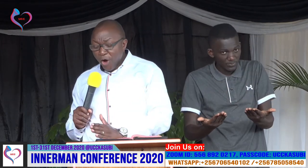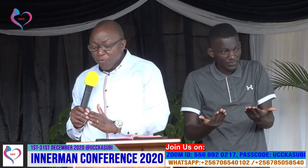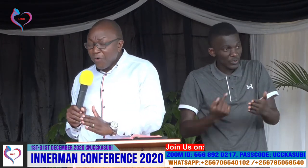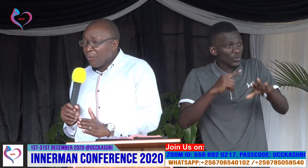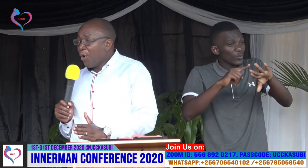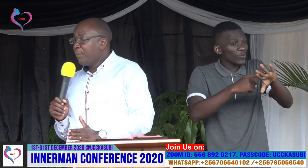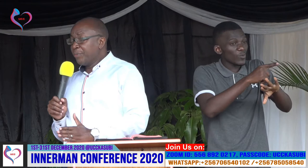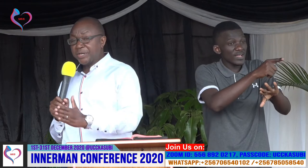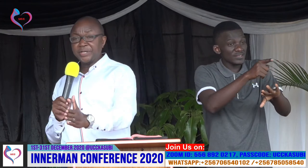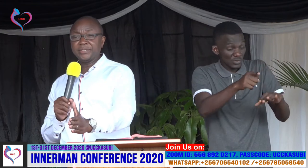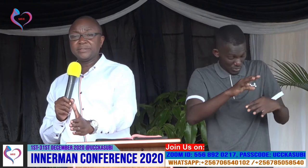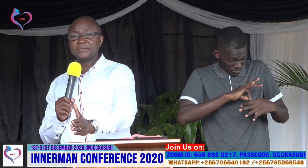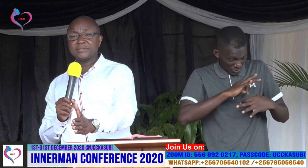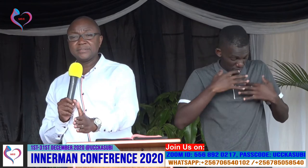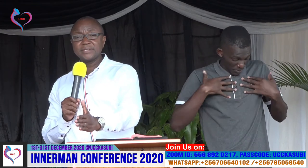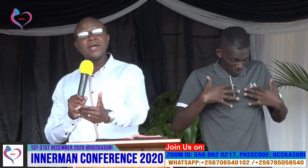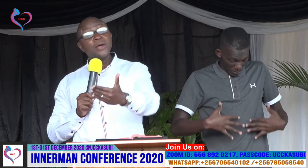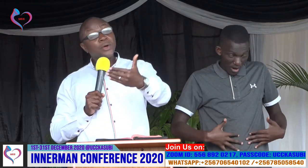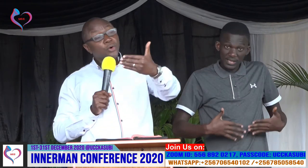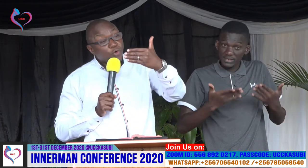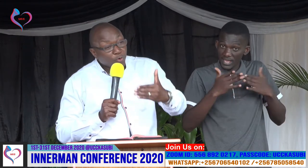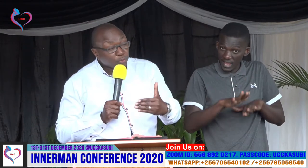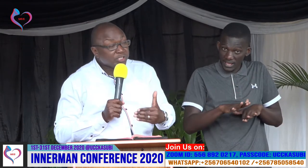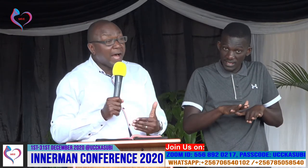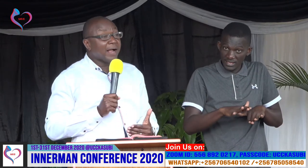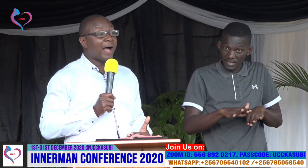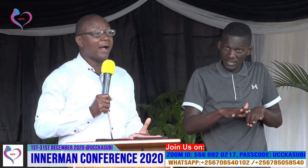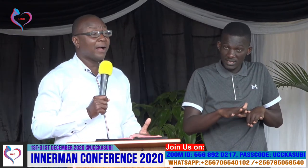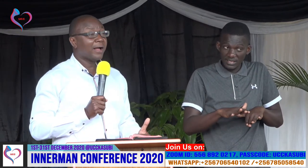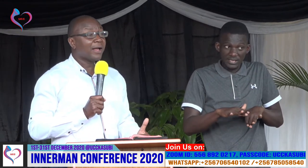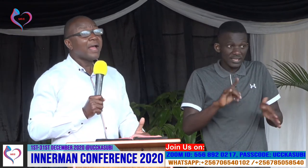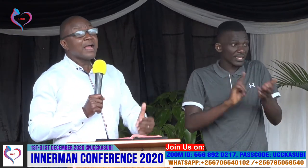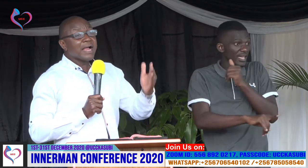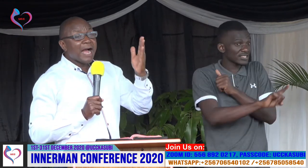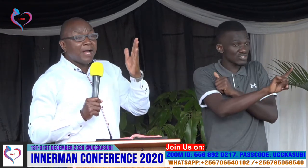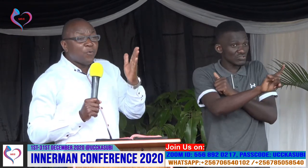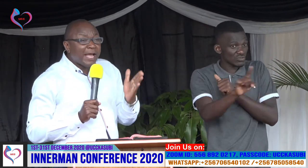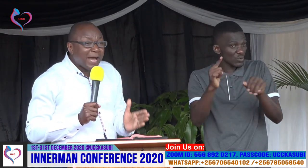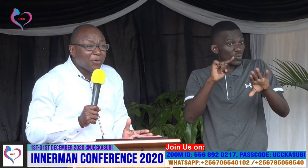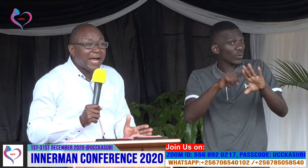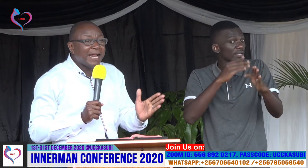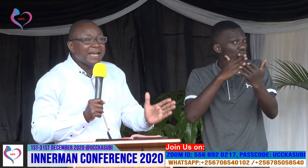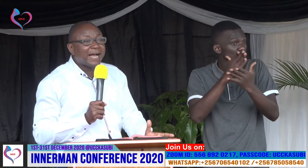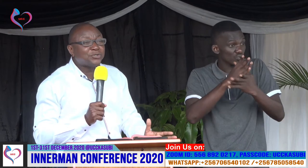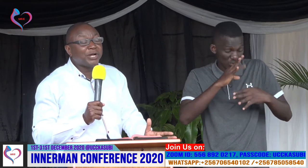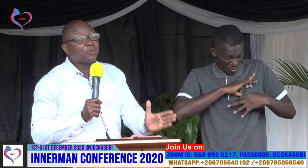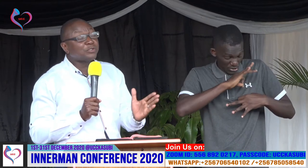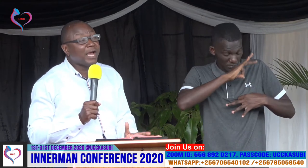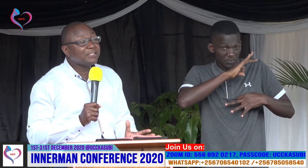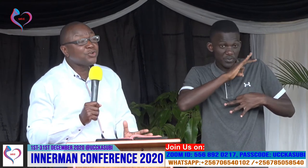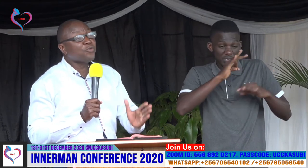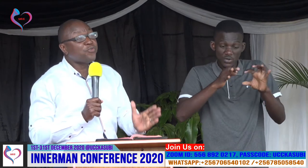come if the physical death finds you